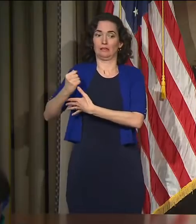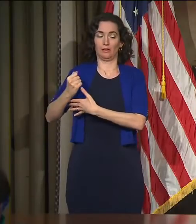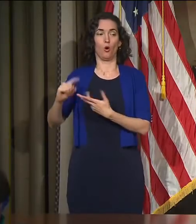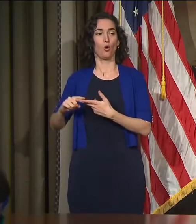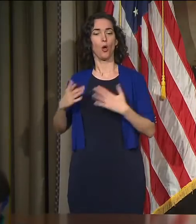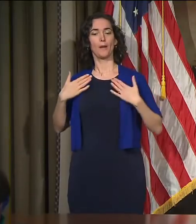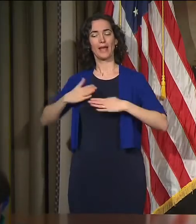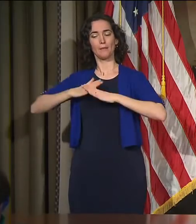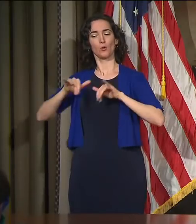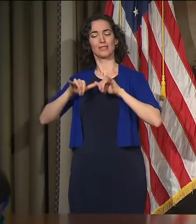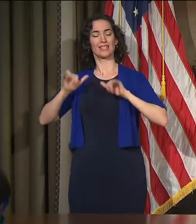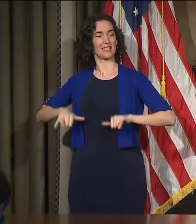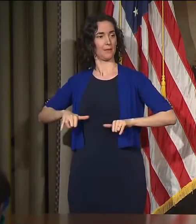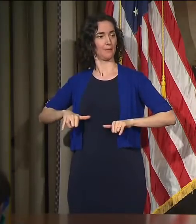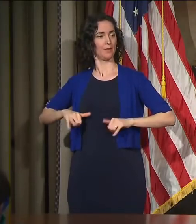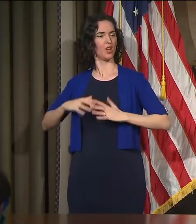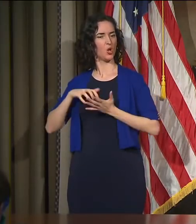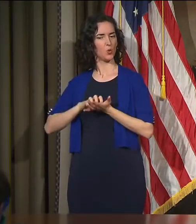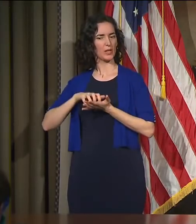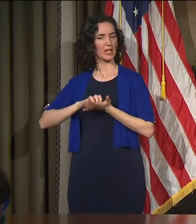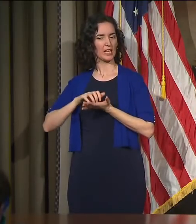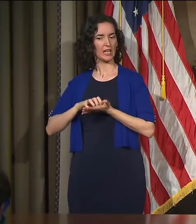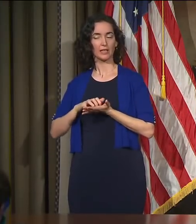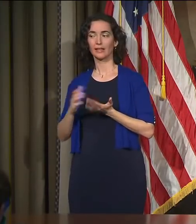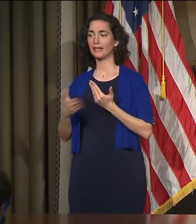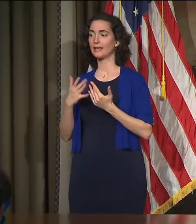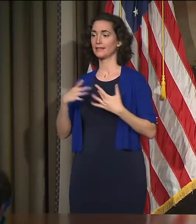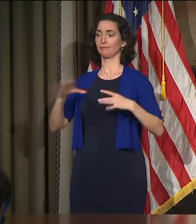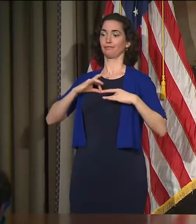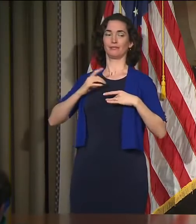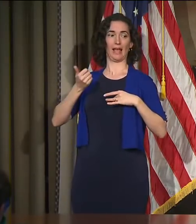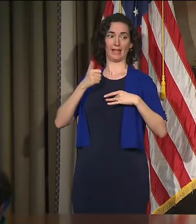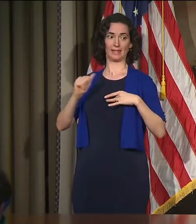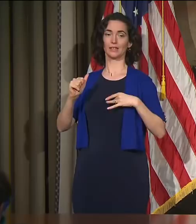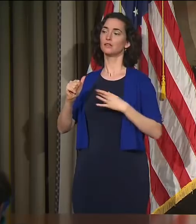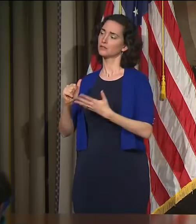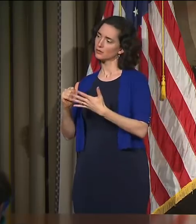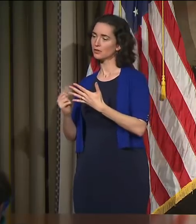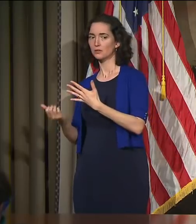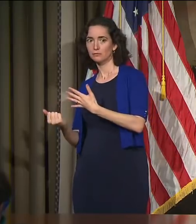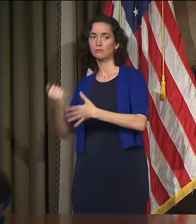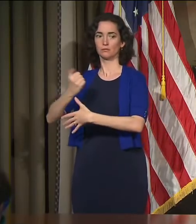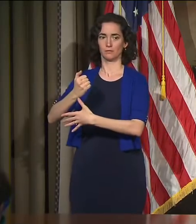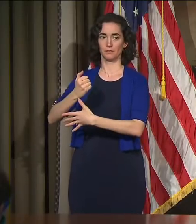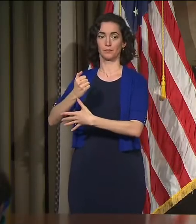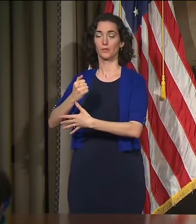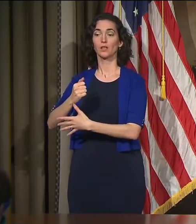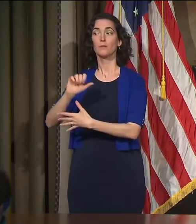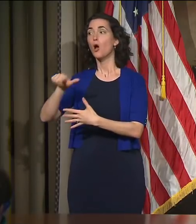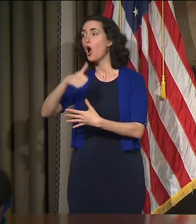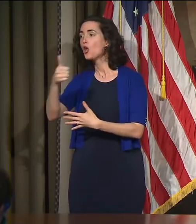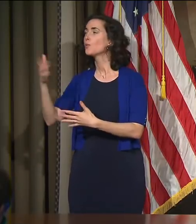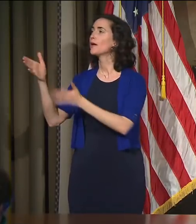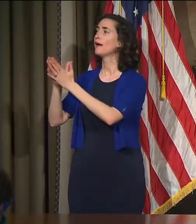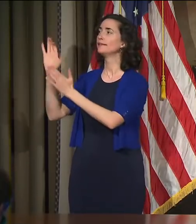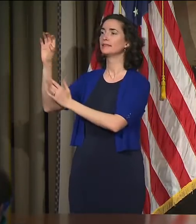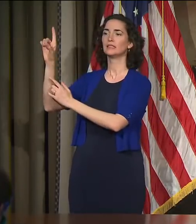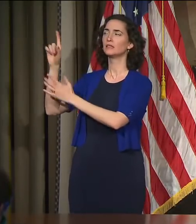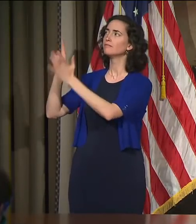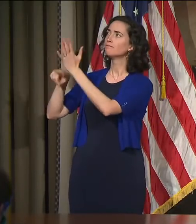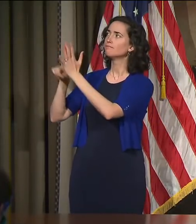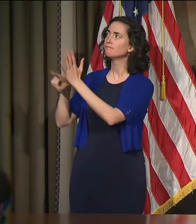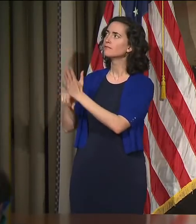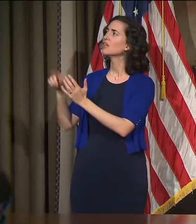immunosuppressed and the highest of risk. Beyond there, we're going to look to the CDC to help define which specific conditions they really